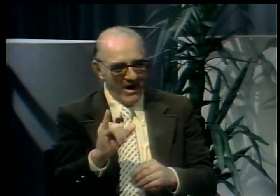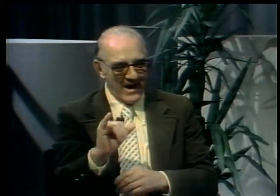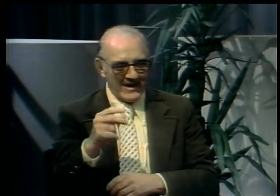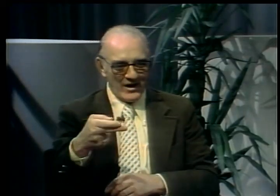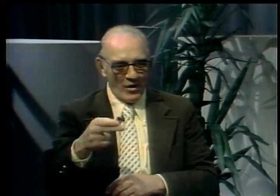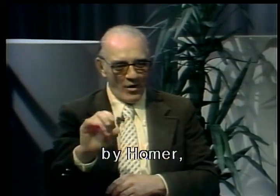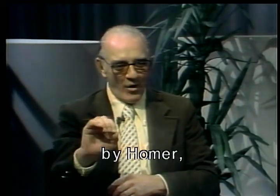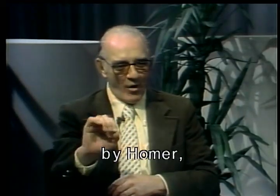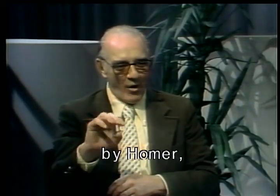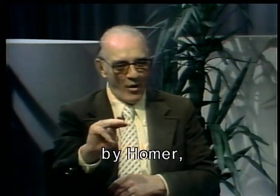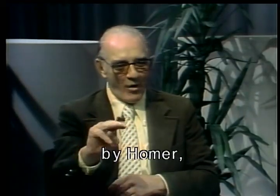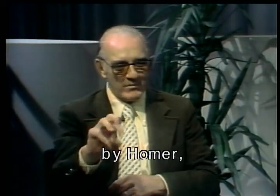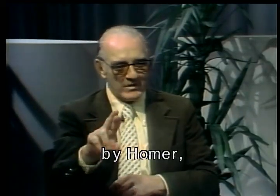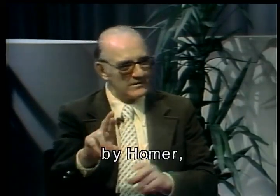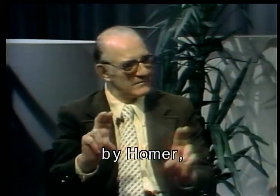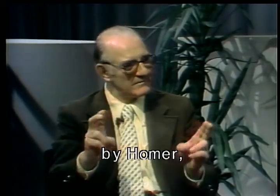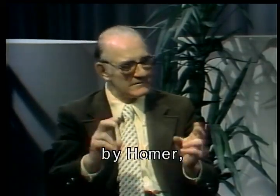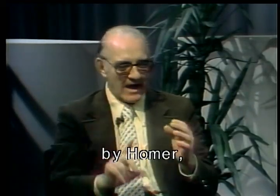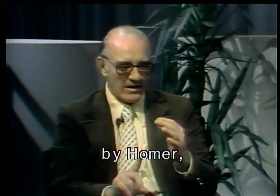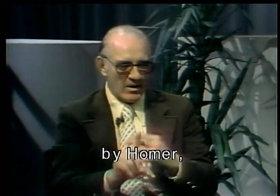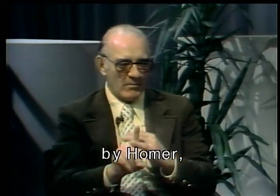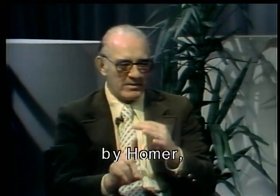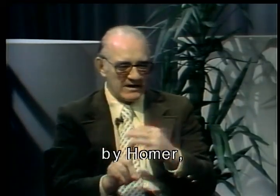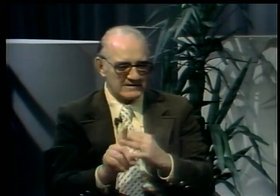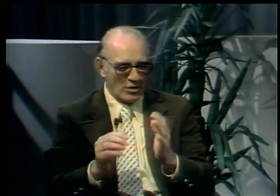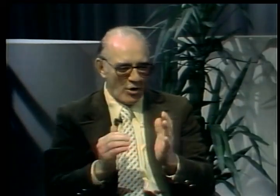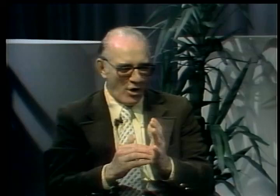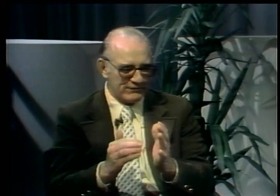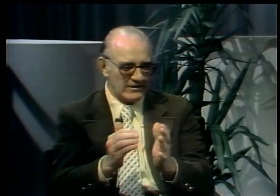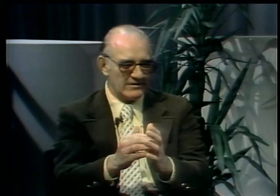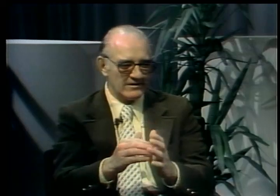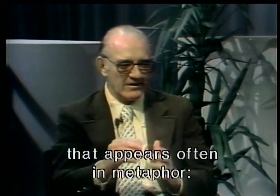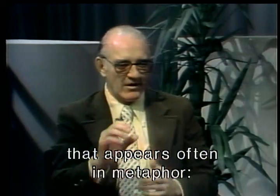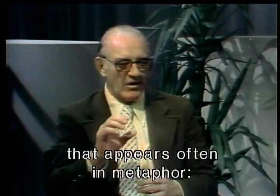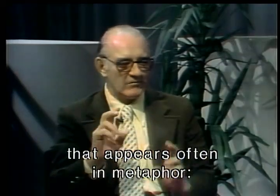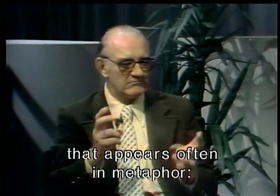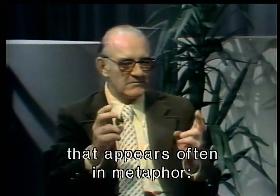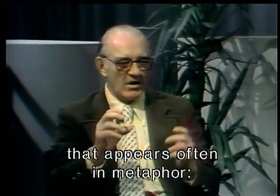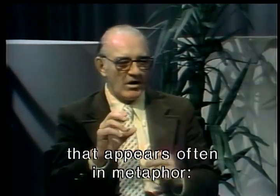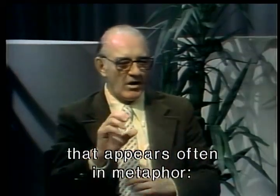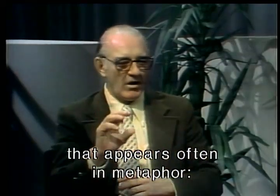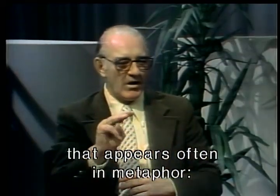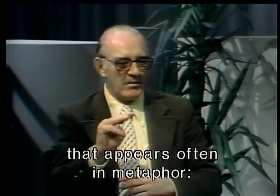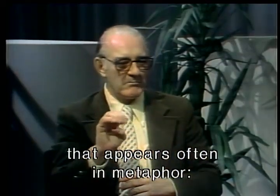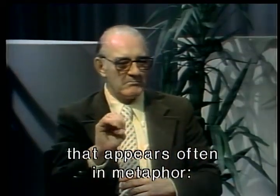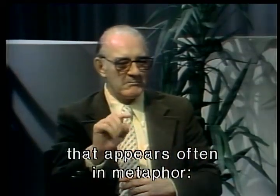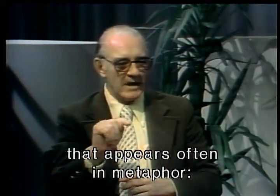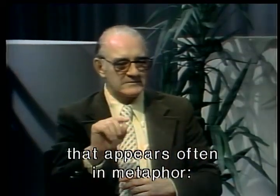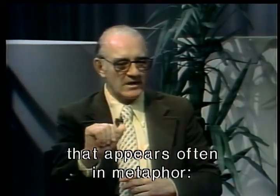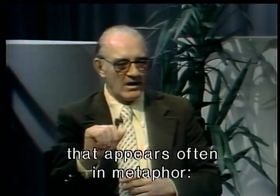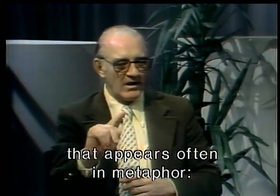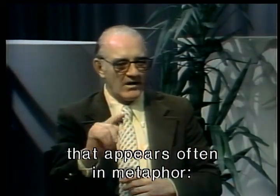by Homer that appears often, a